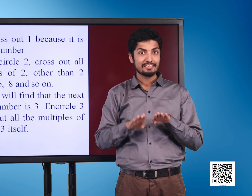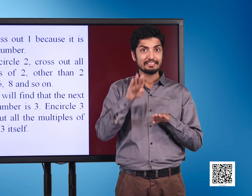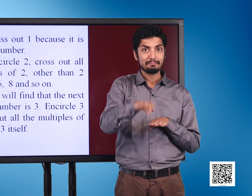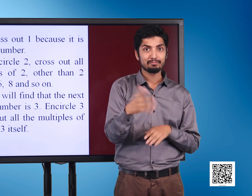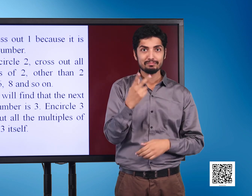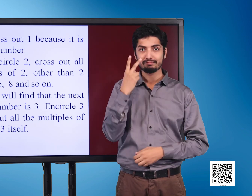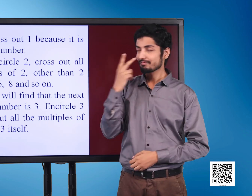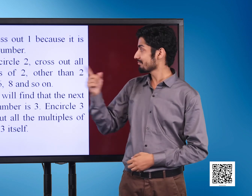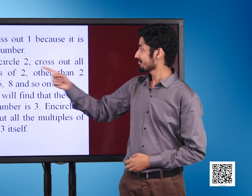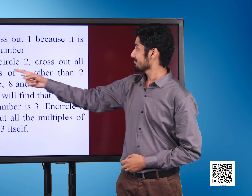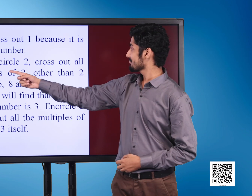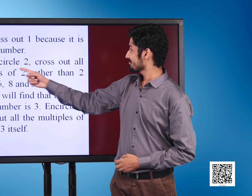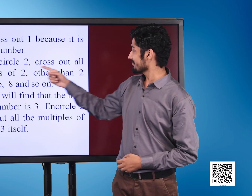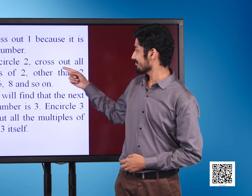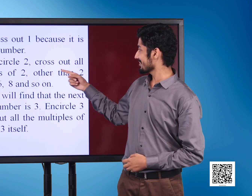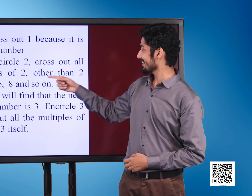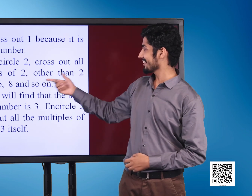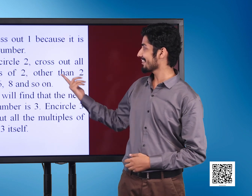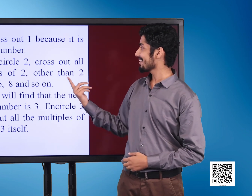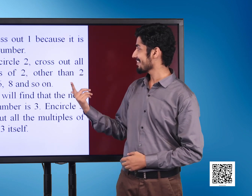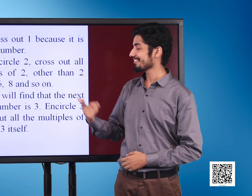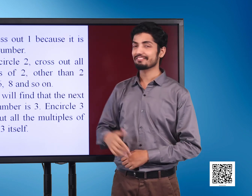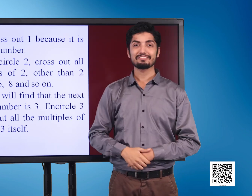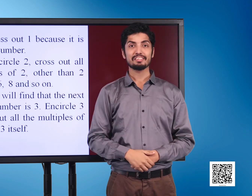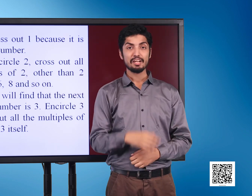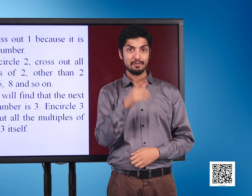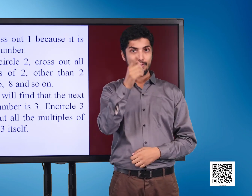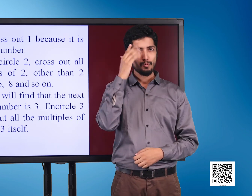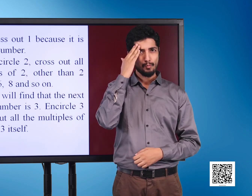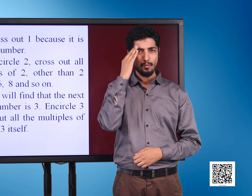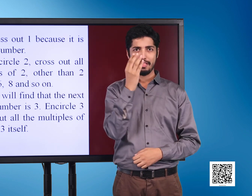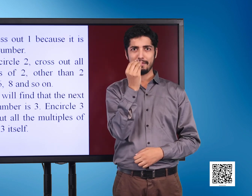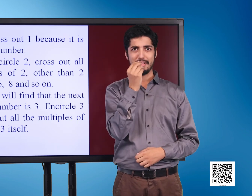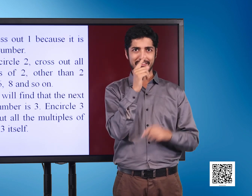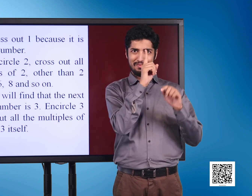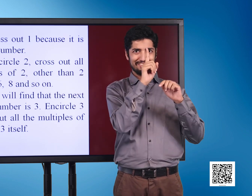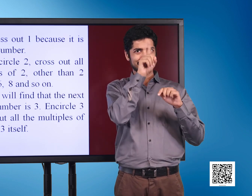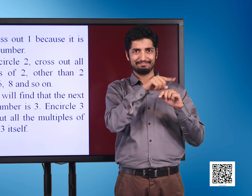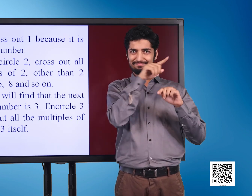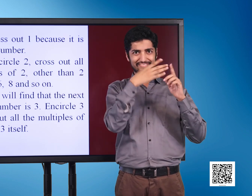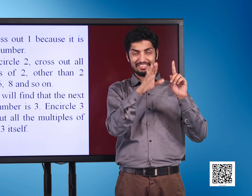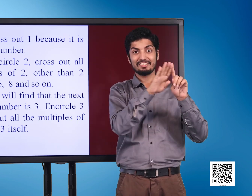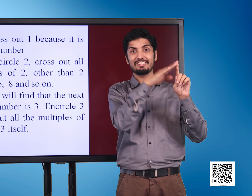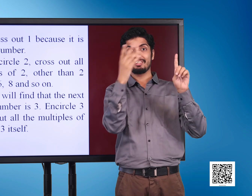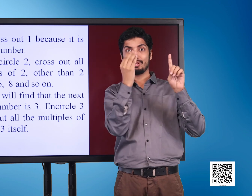Step 2. Encircle 2. Cross out all the multiples of 2 other than 2 itself.